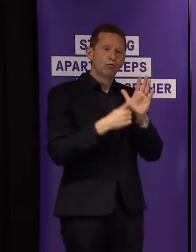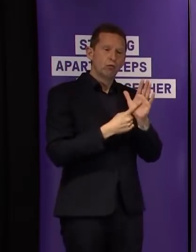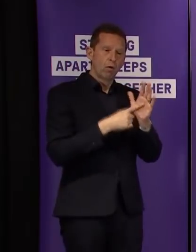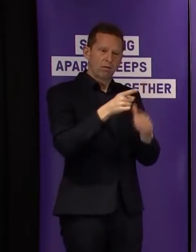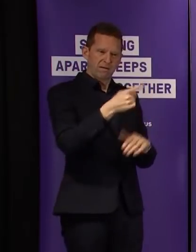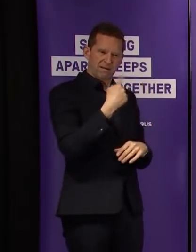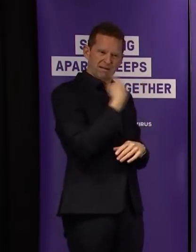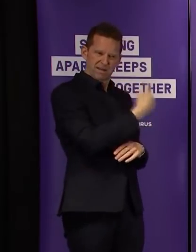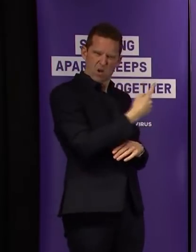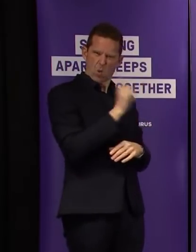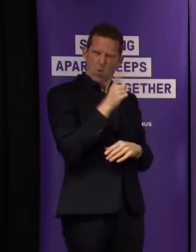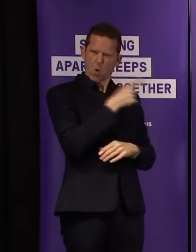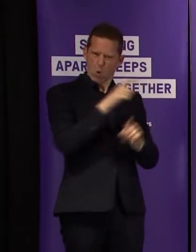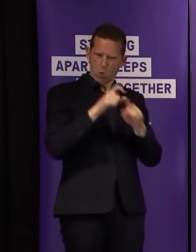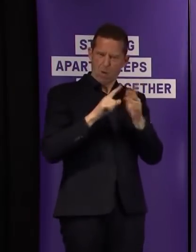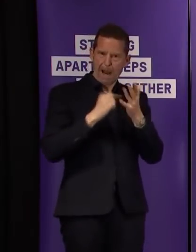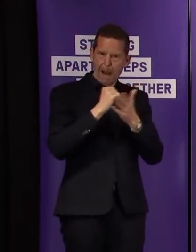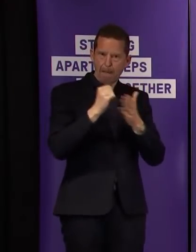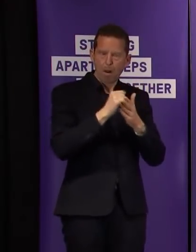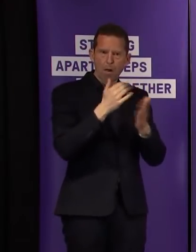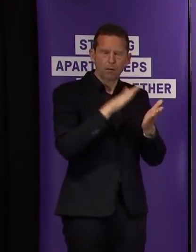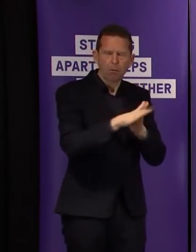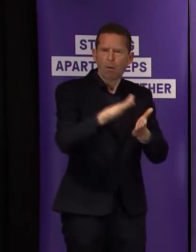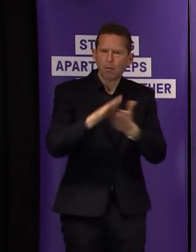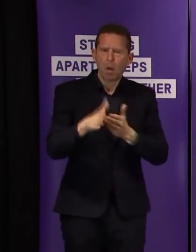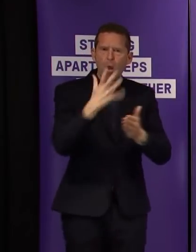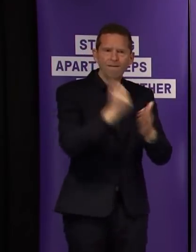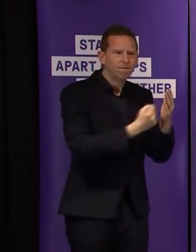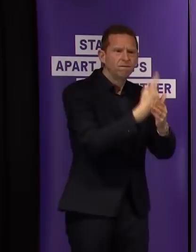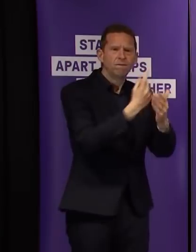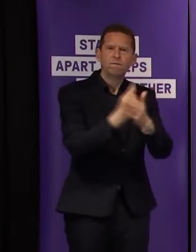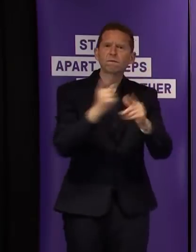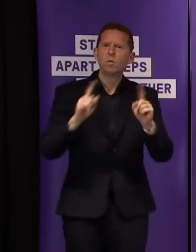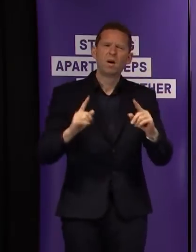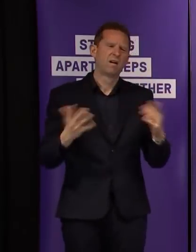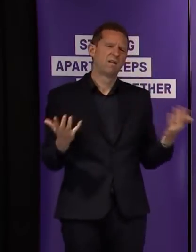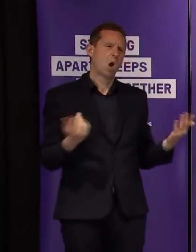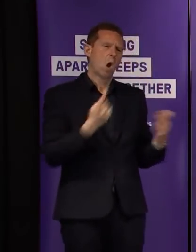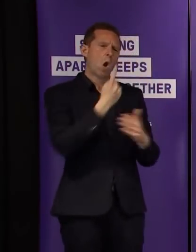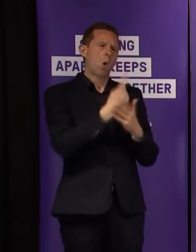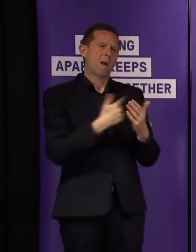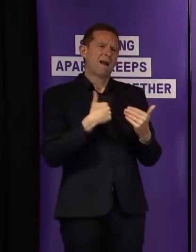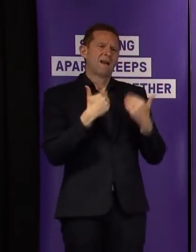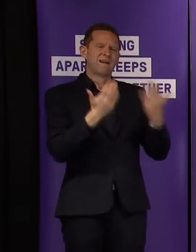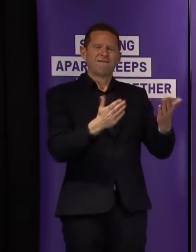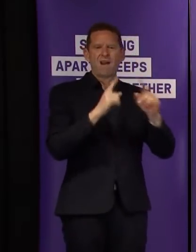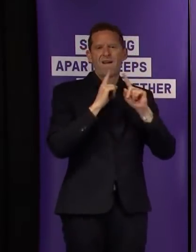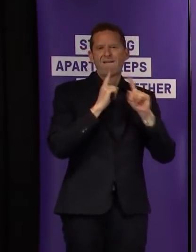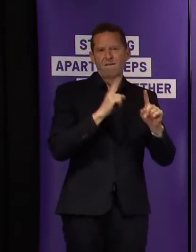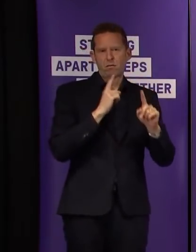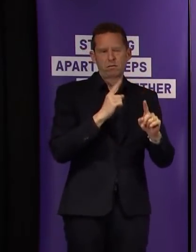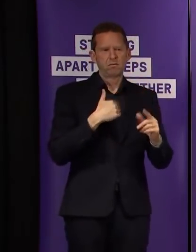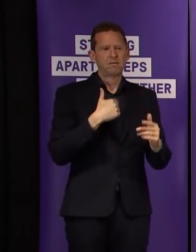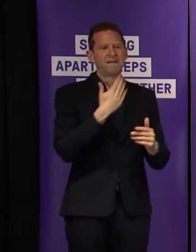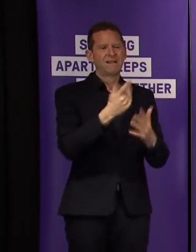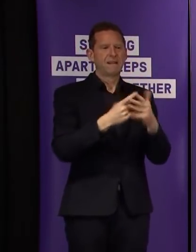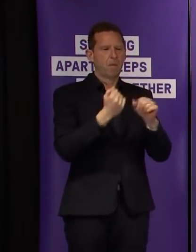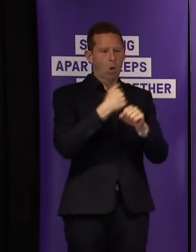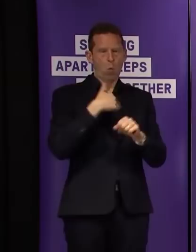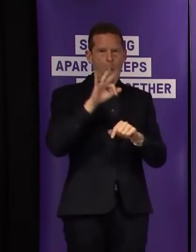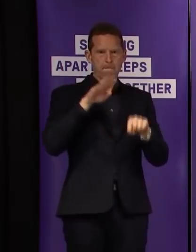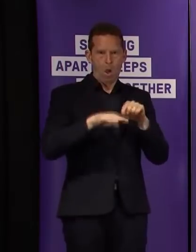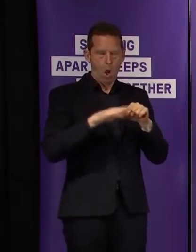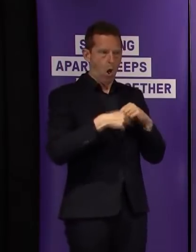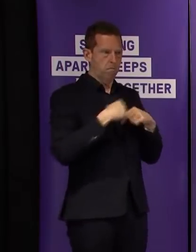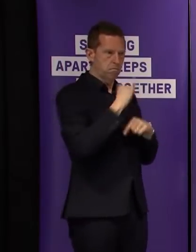what action can you take against people? Oh, well, I don't know that there is much action we can take against them. We can just provide advice. And I don't use the example to be blaming those one or